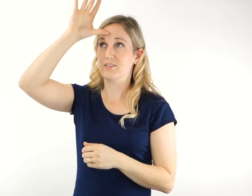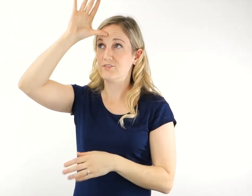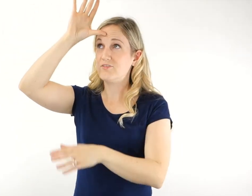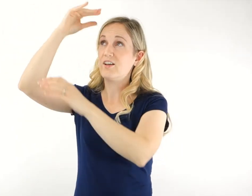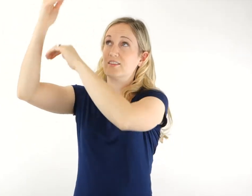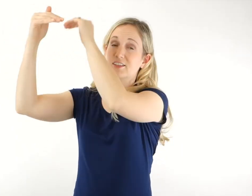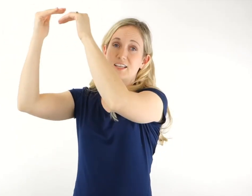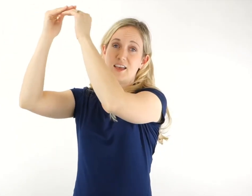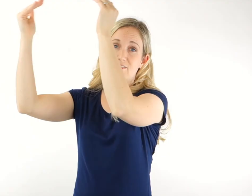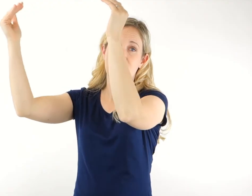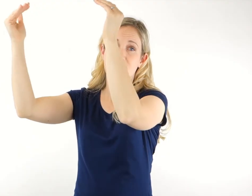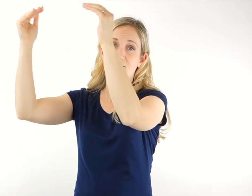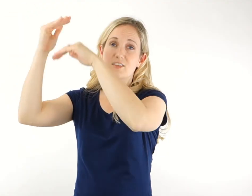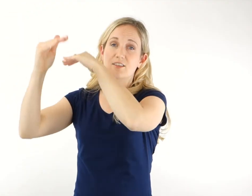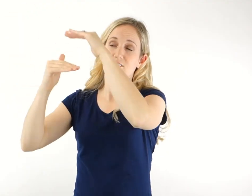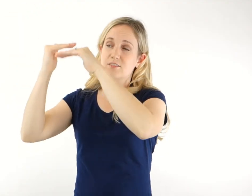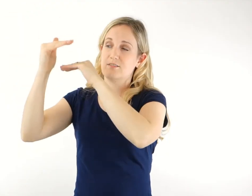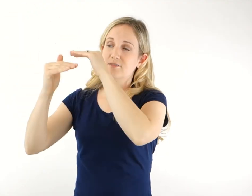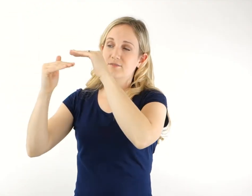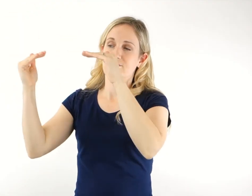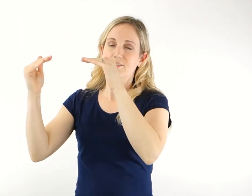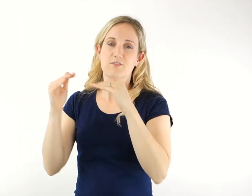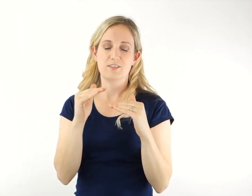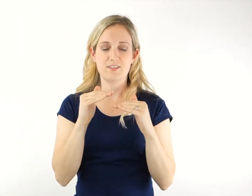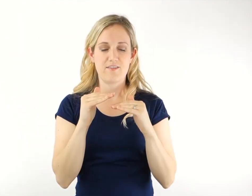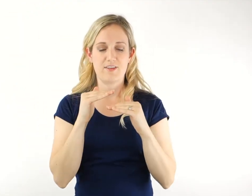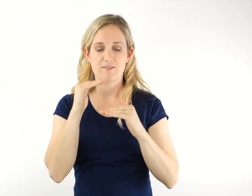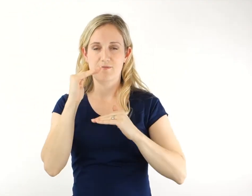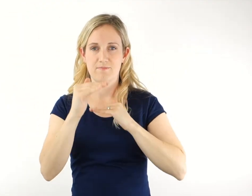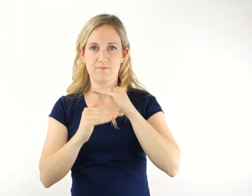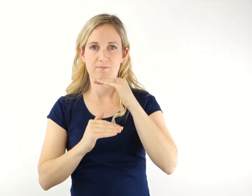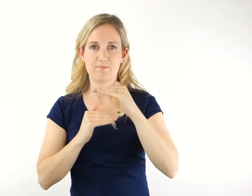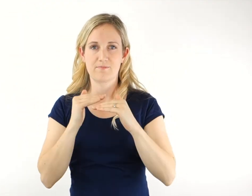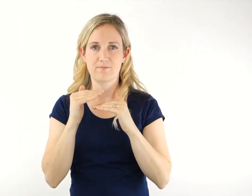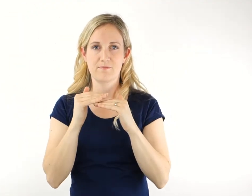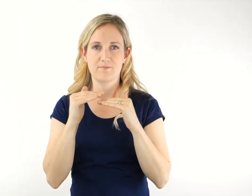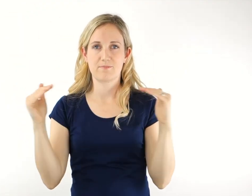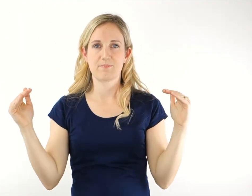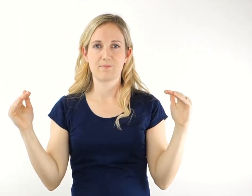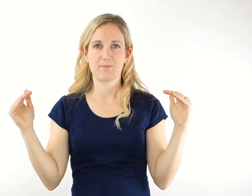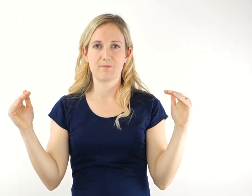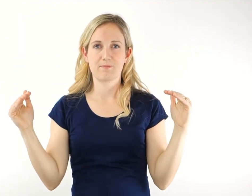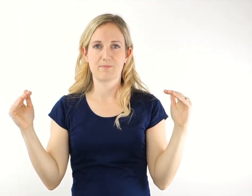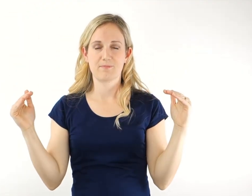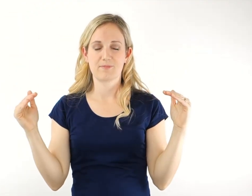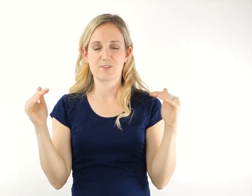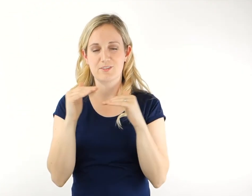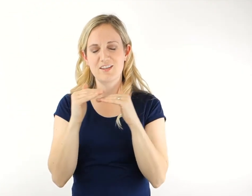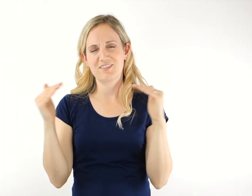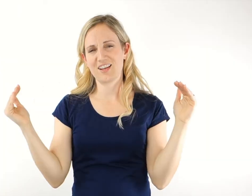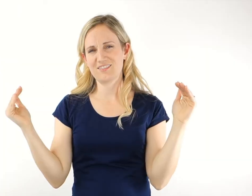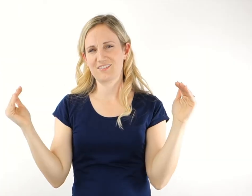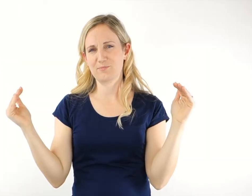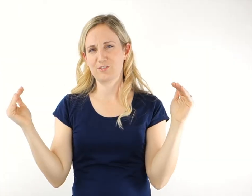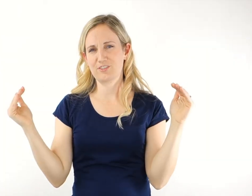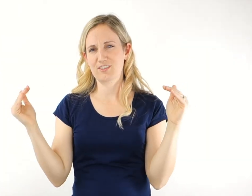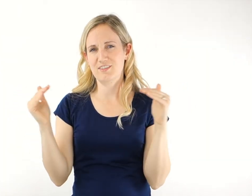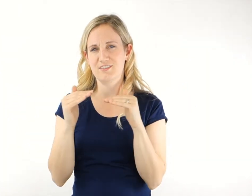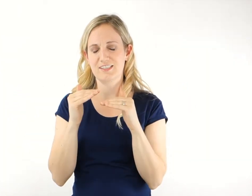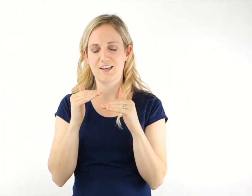It's Father in heaven. So this is heaven. So it's kind of similar to the